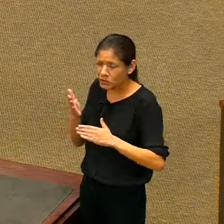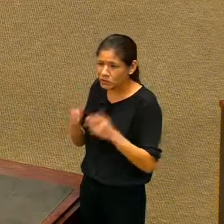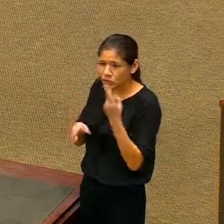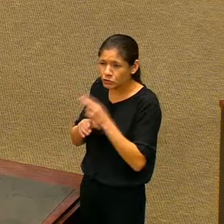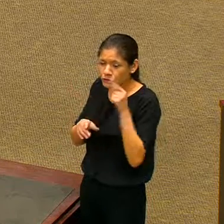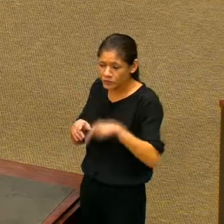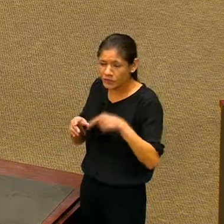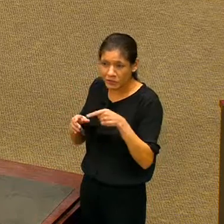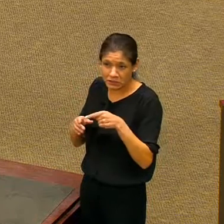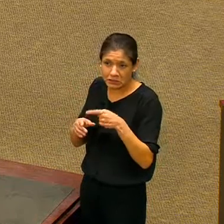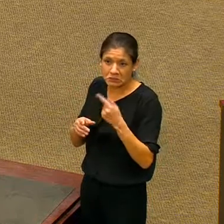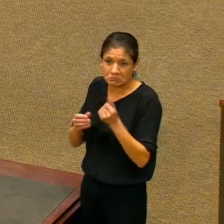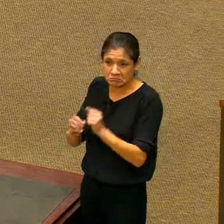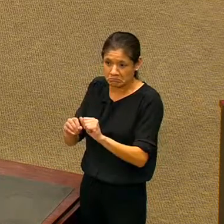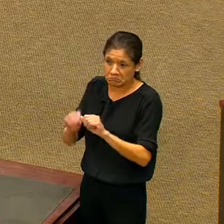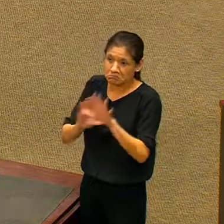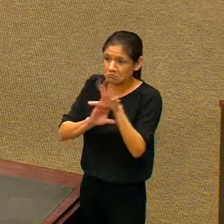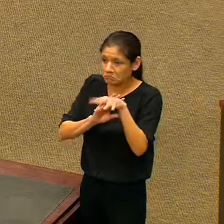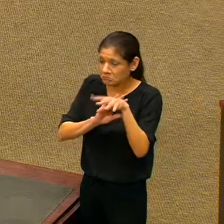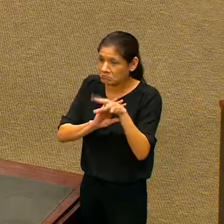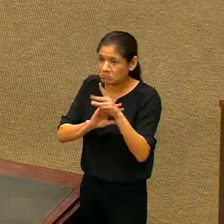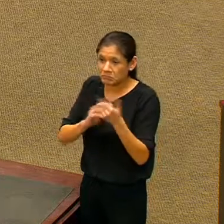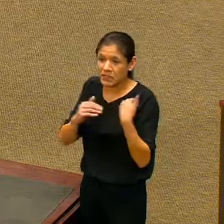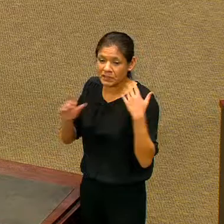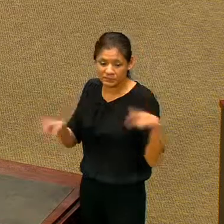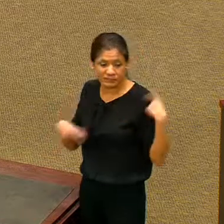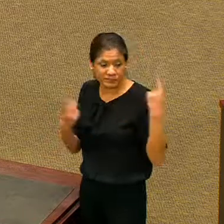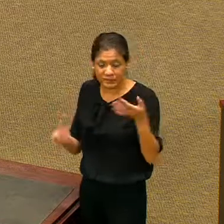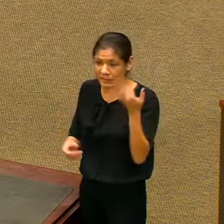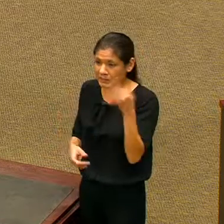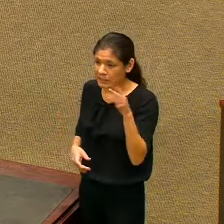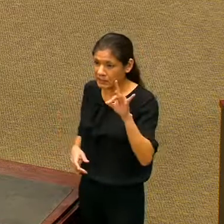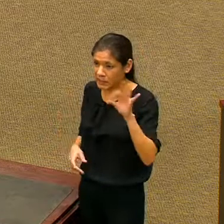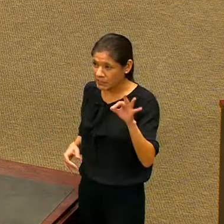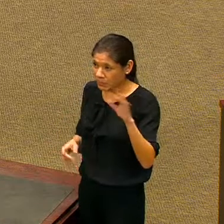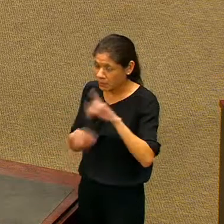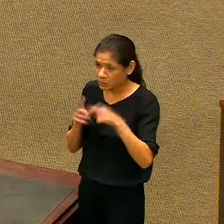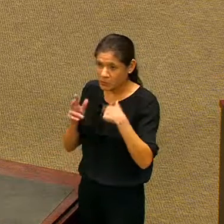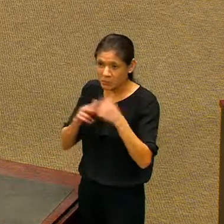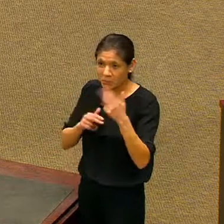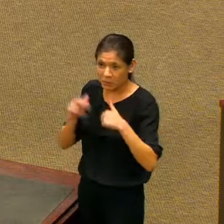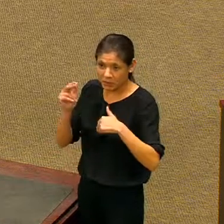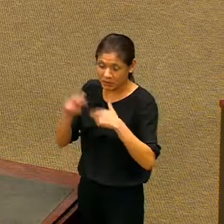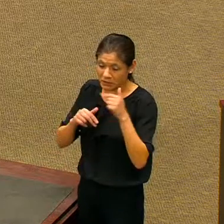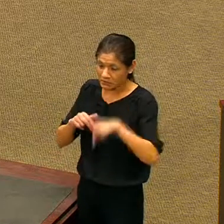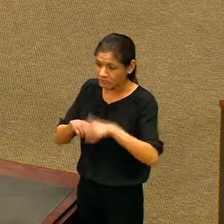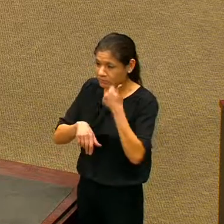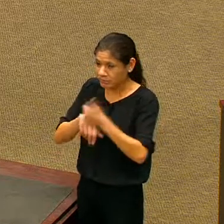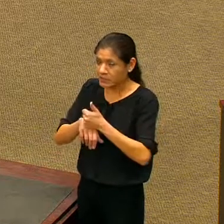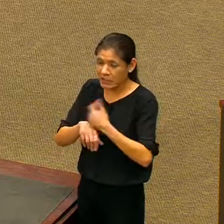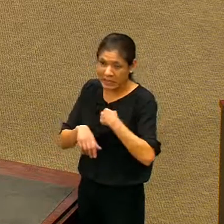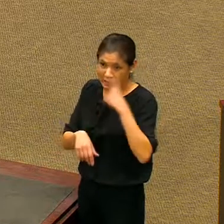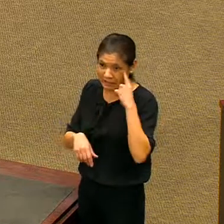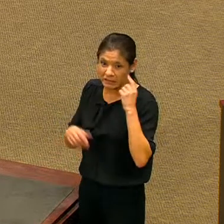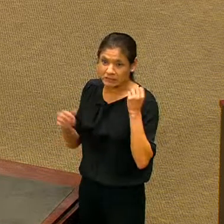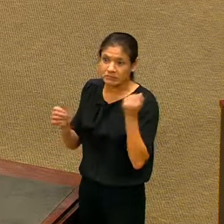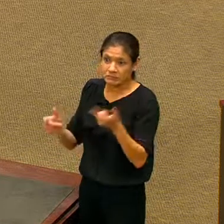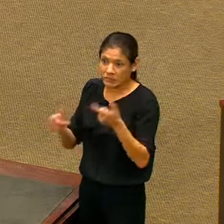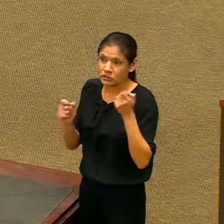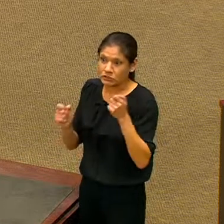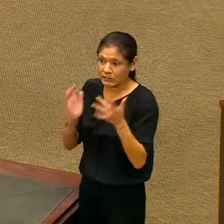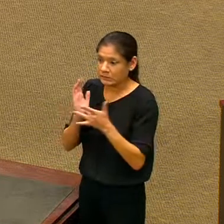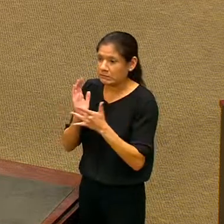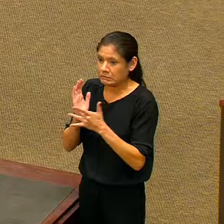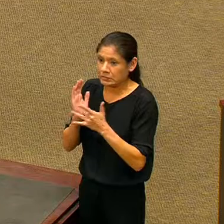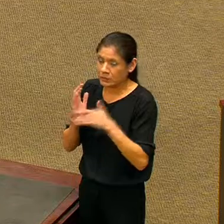for this broadcast right now have existed since 1989 when we built this. And I think everybody understands how fast